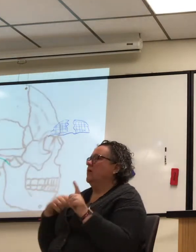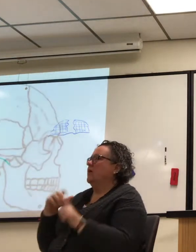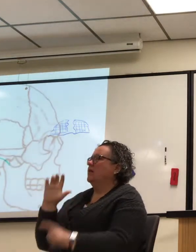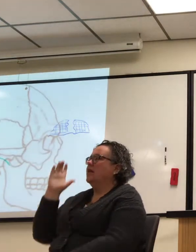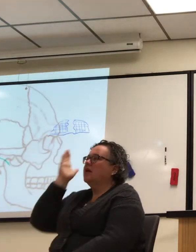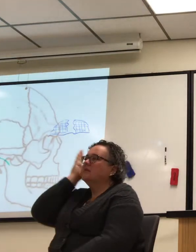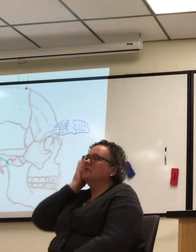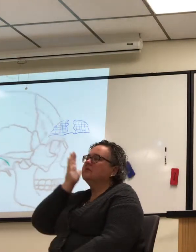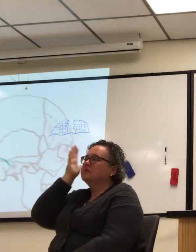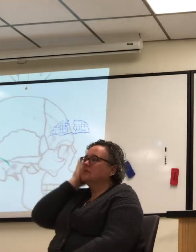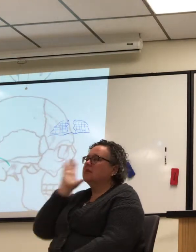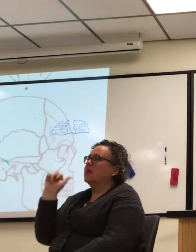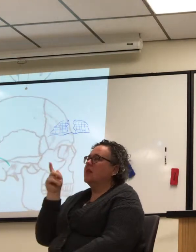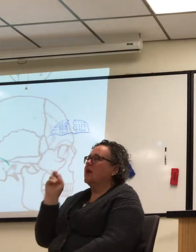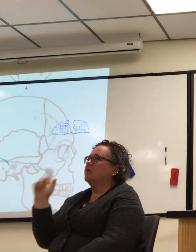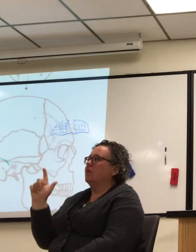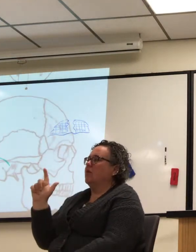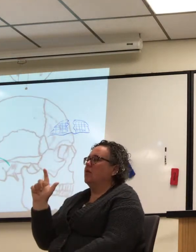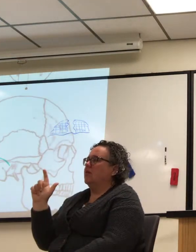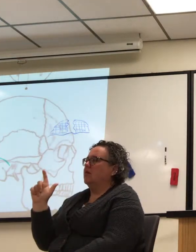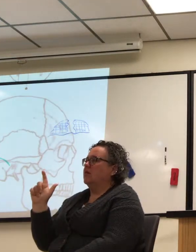there.